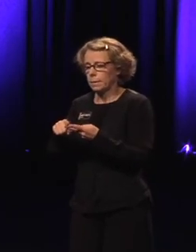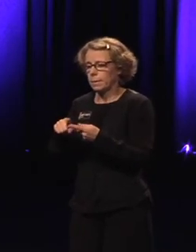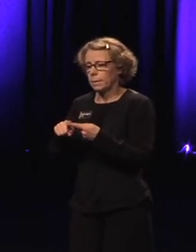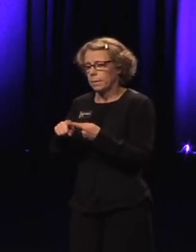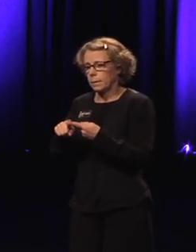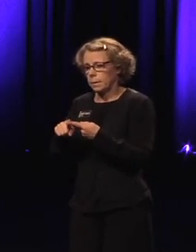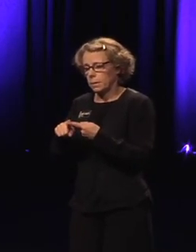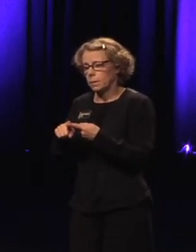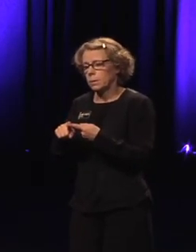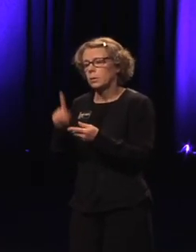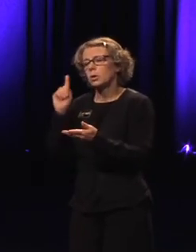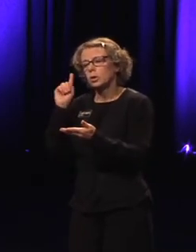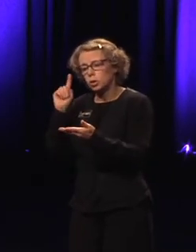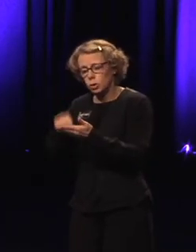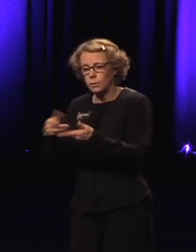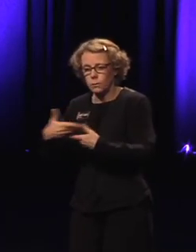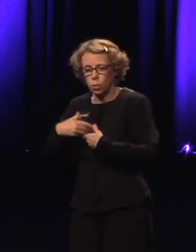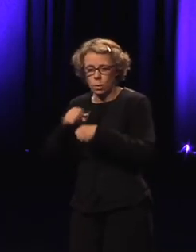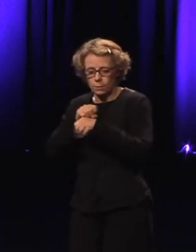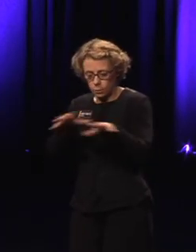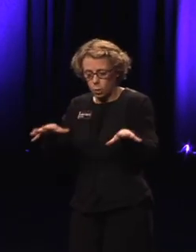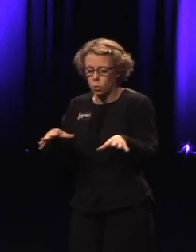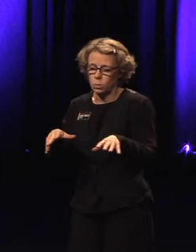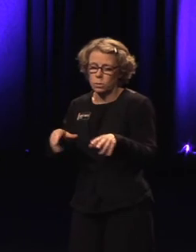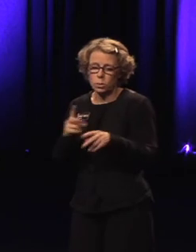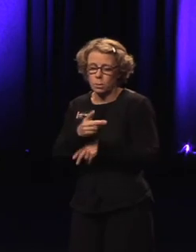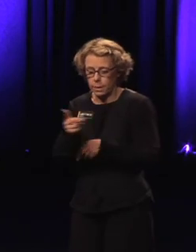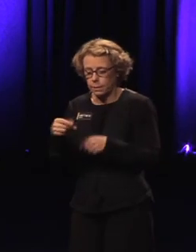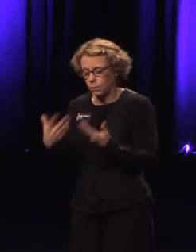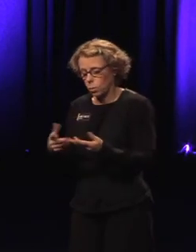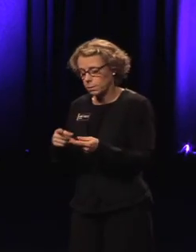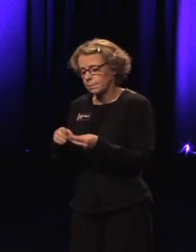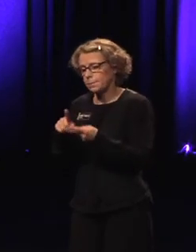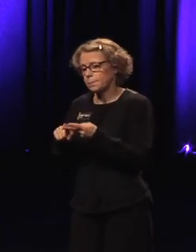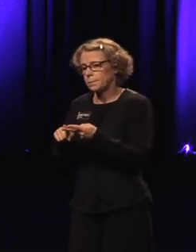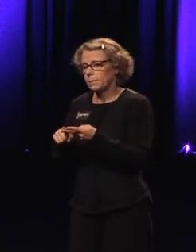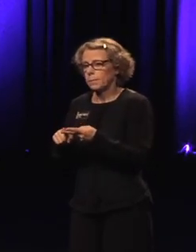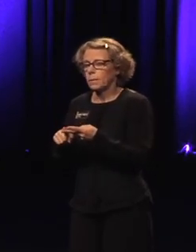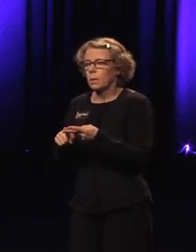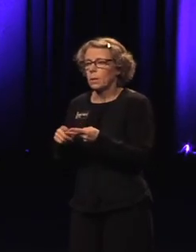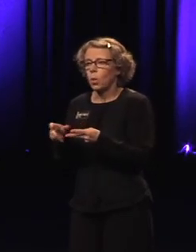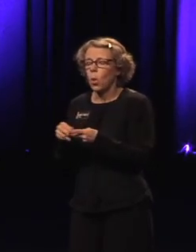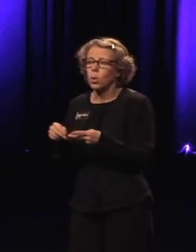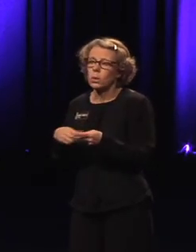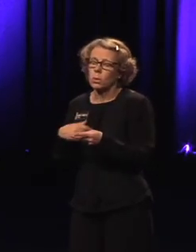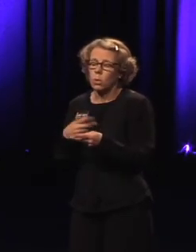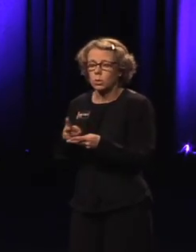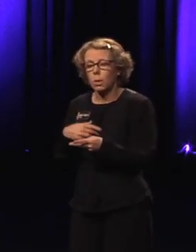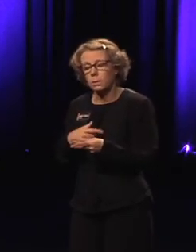to have information on what all your other rights are, for instance, and enabling rights such as decent